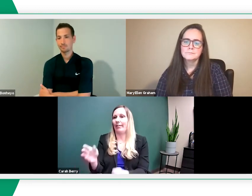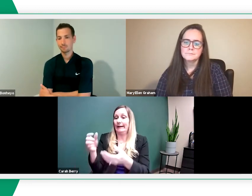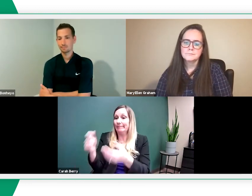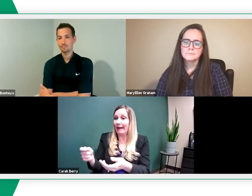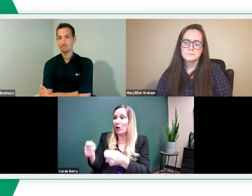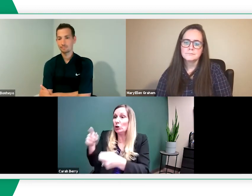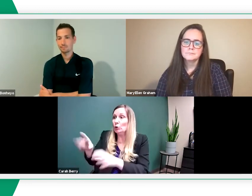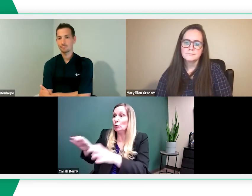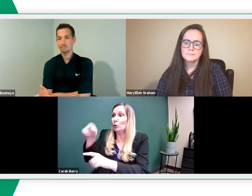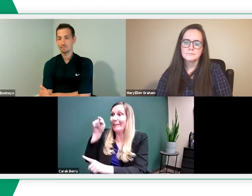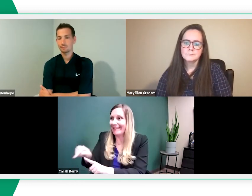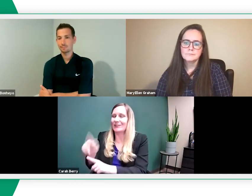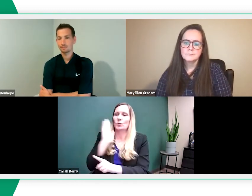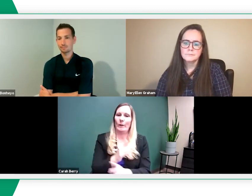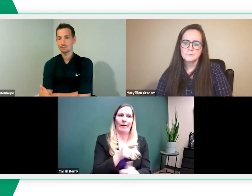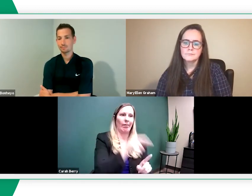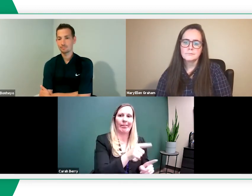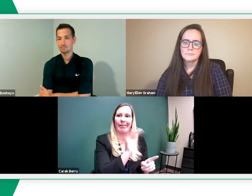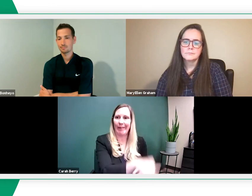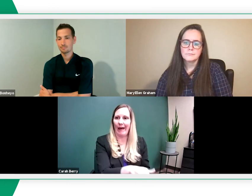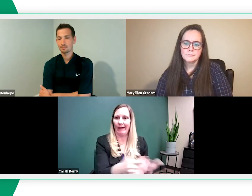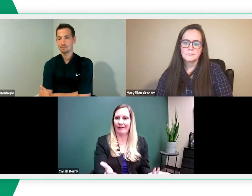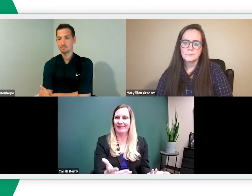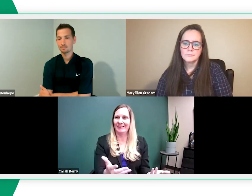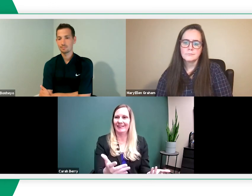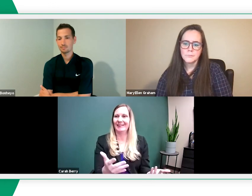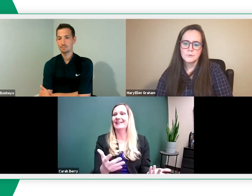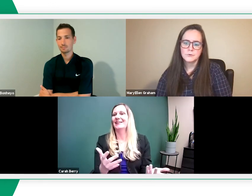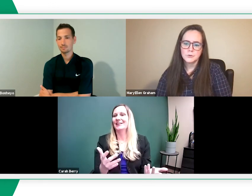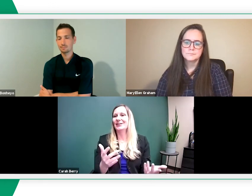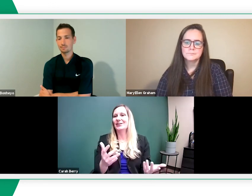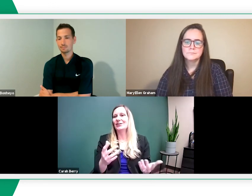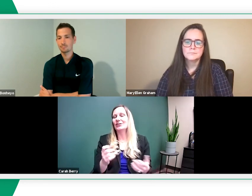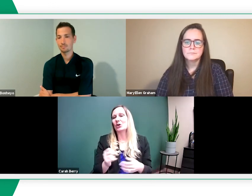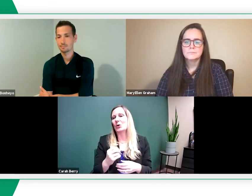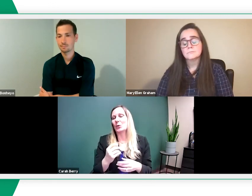or uh, again, just have that direct thing. Hey, you do this, this will happen.